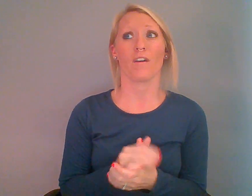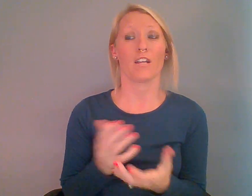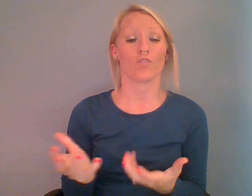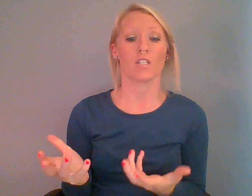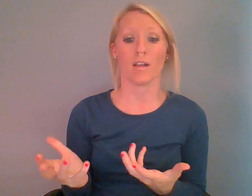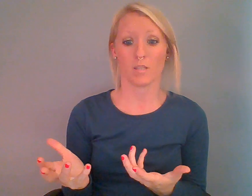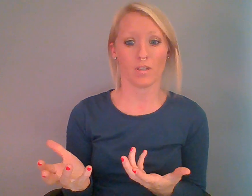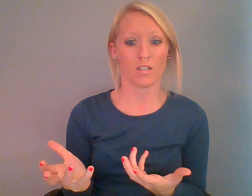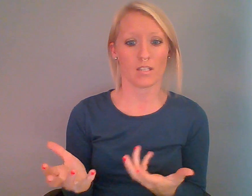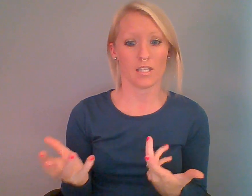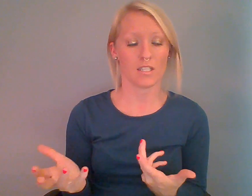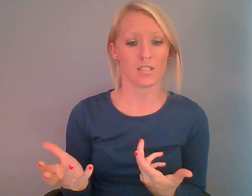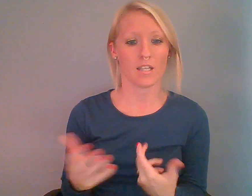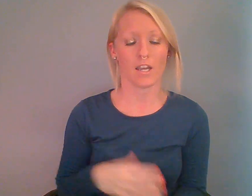financial responsibilities that he needs to take care of.